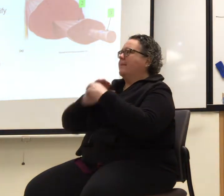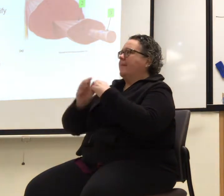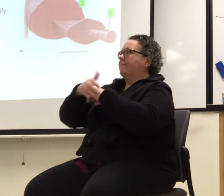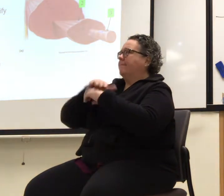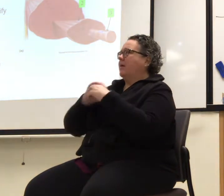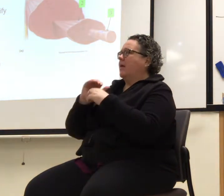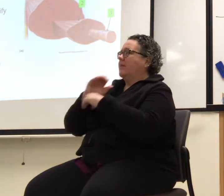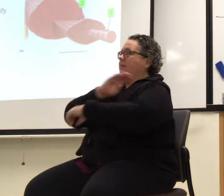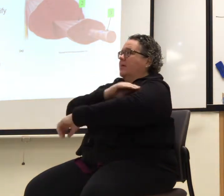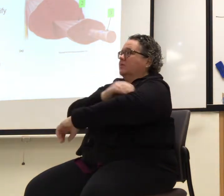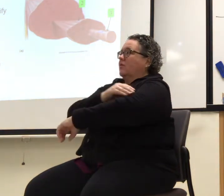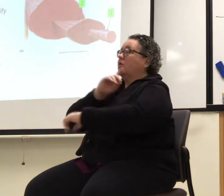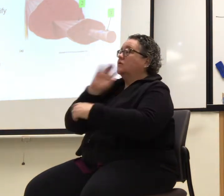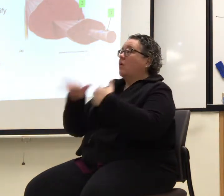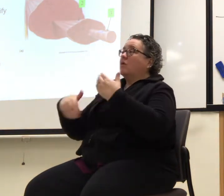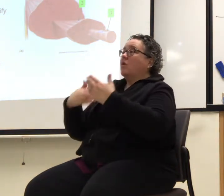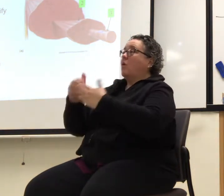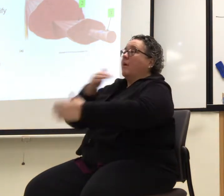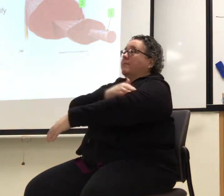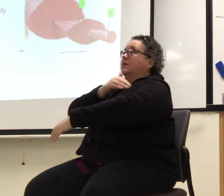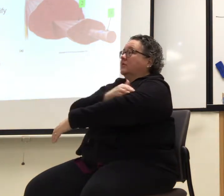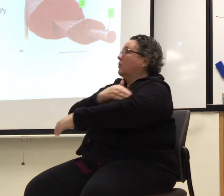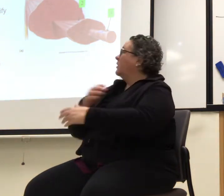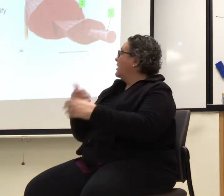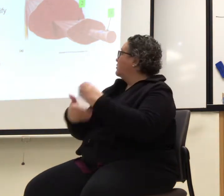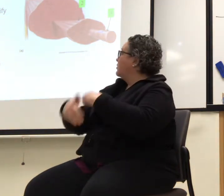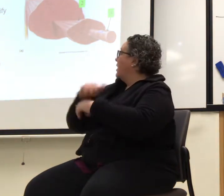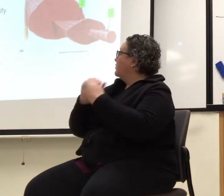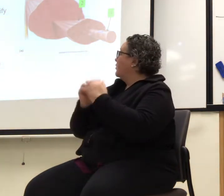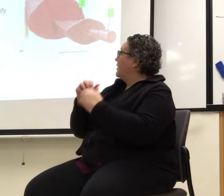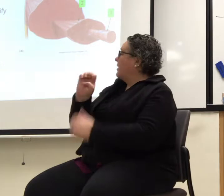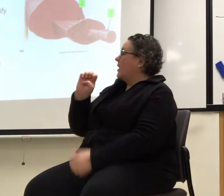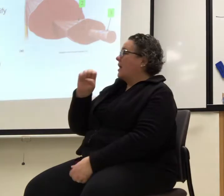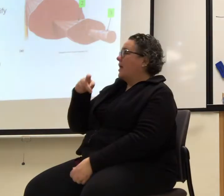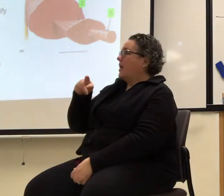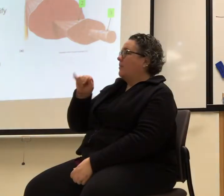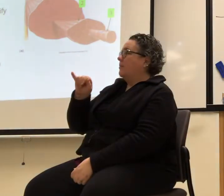So the whole muscle is wrapped with an epimysium. That's what number 1 is pointing